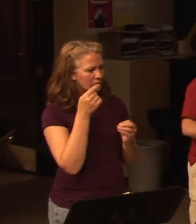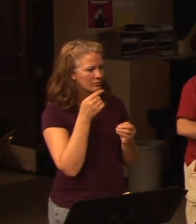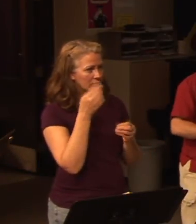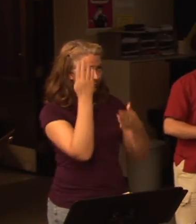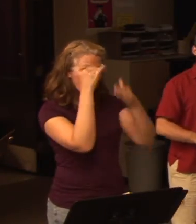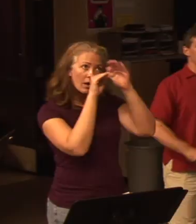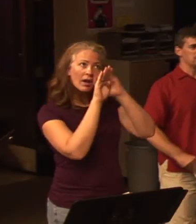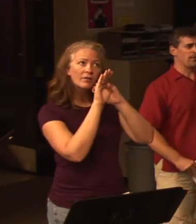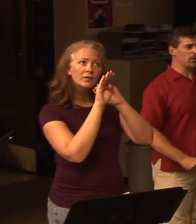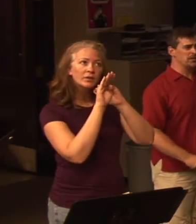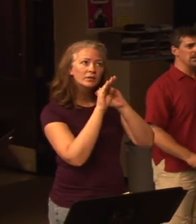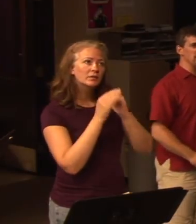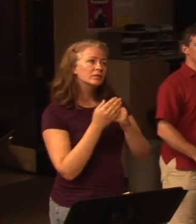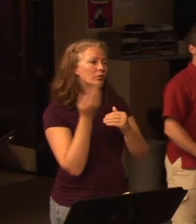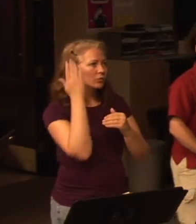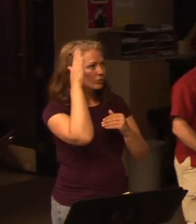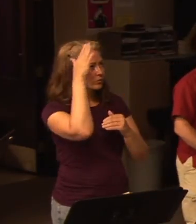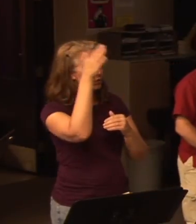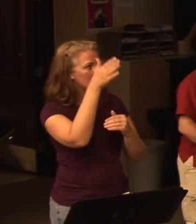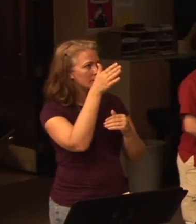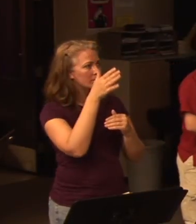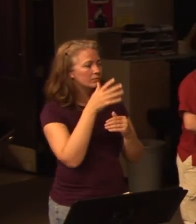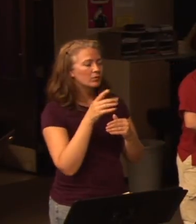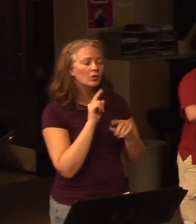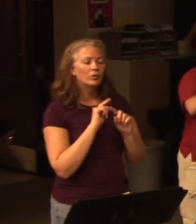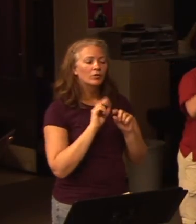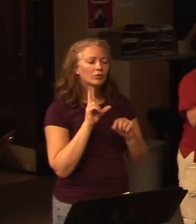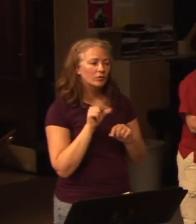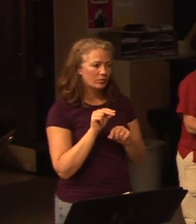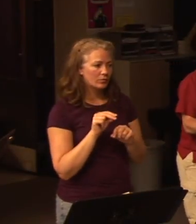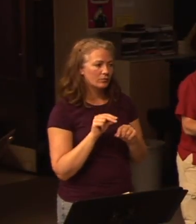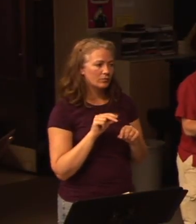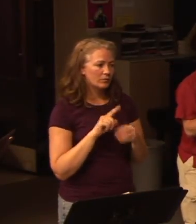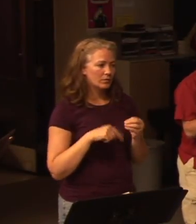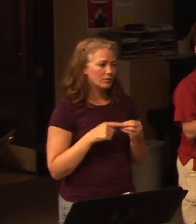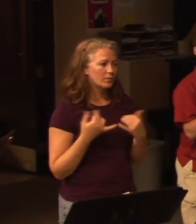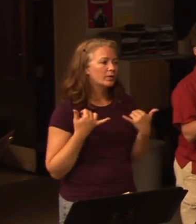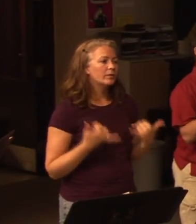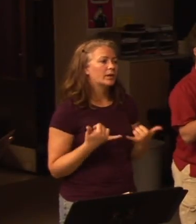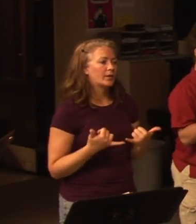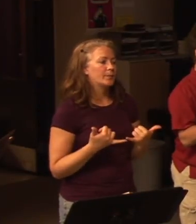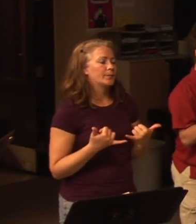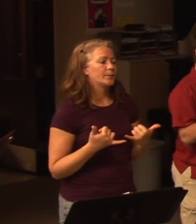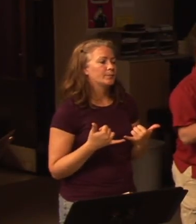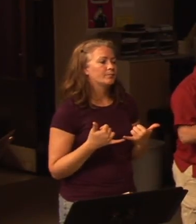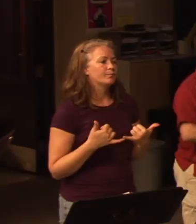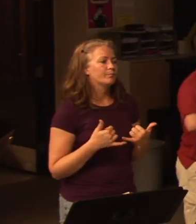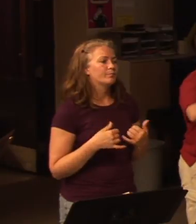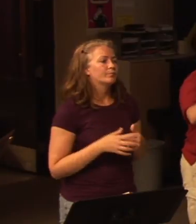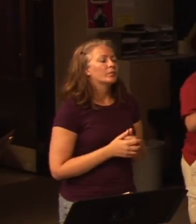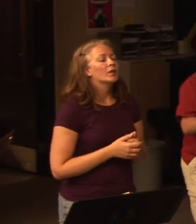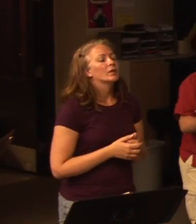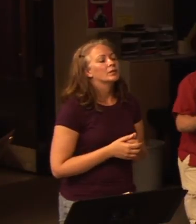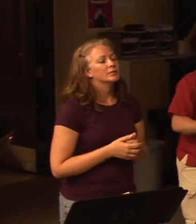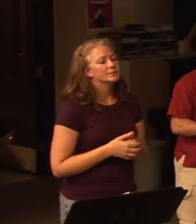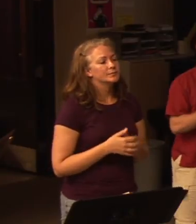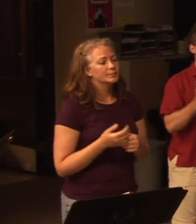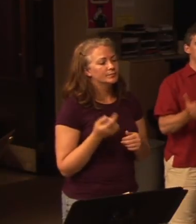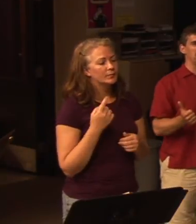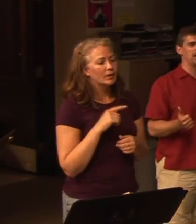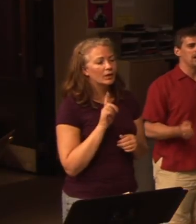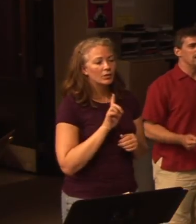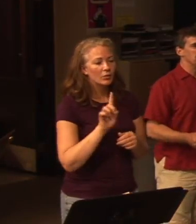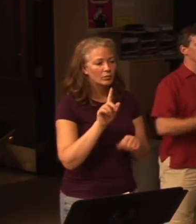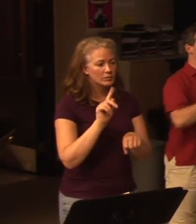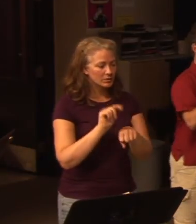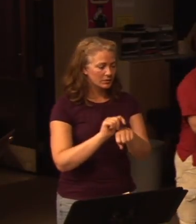and now. So the first thing he does after he starts preaching to these, he goes, it's a worship day, it's actually Saturday, which is the Sabbath, he goes to the synagogue, and while